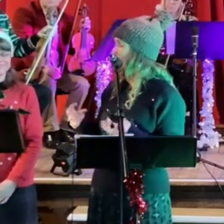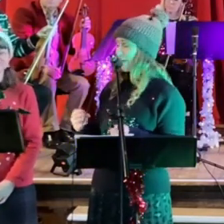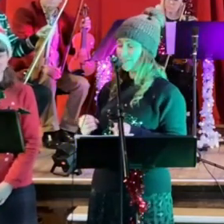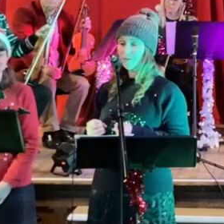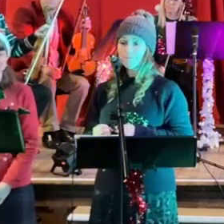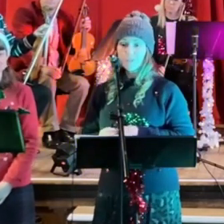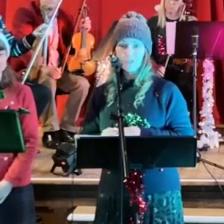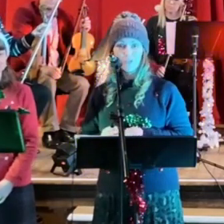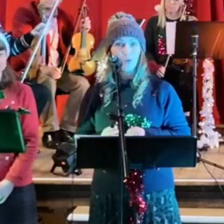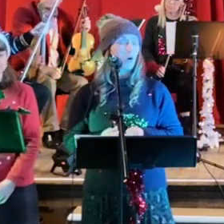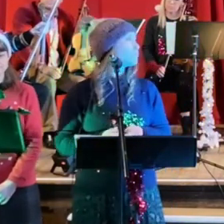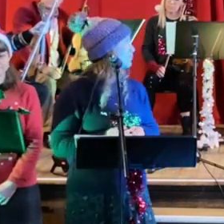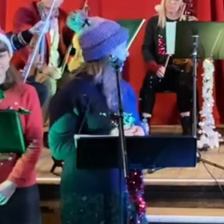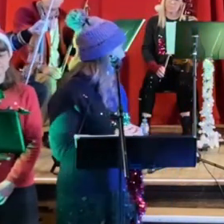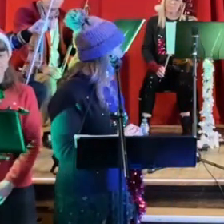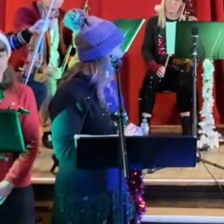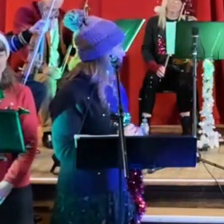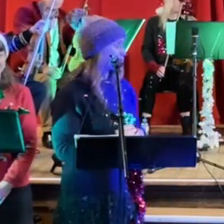it? So, thank you.